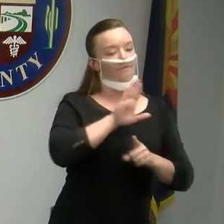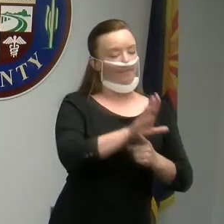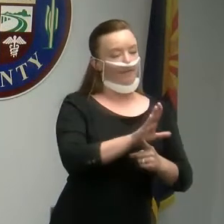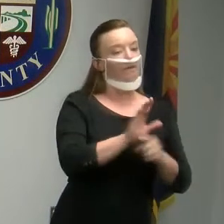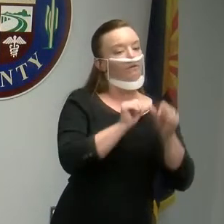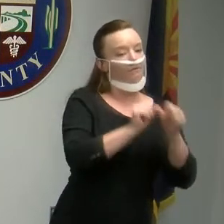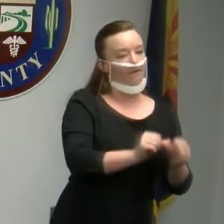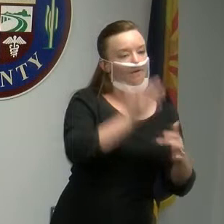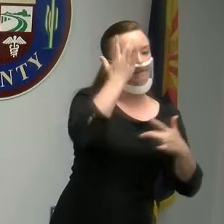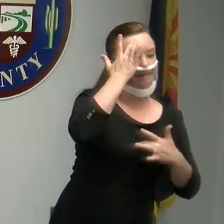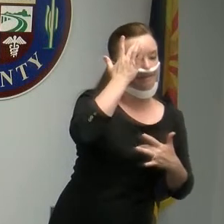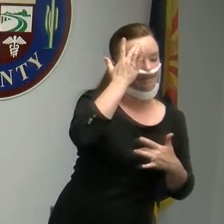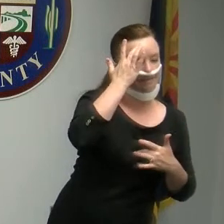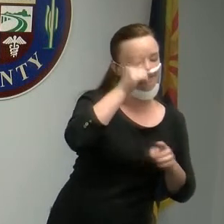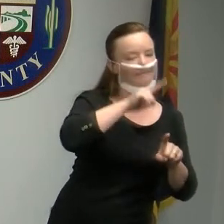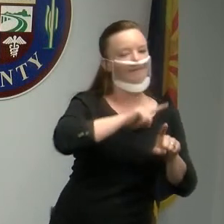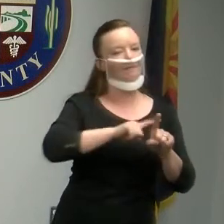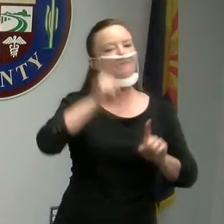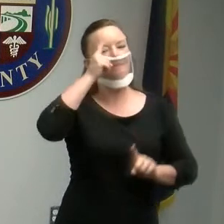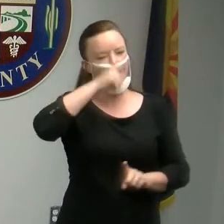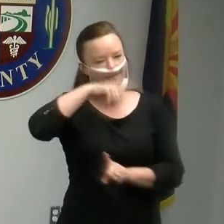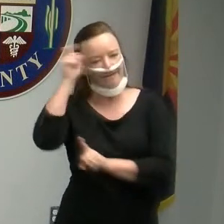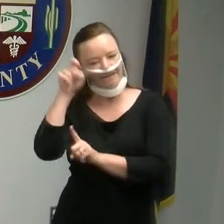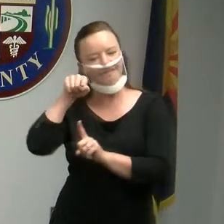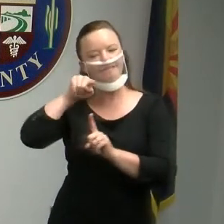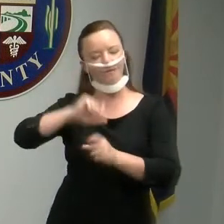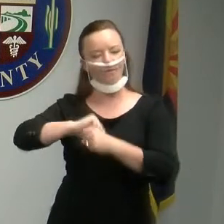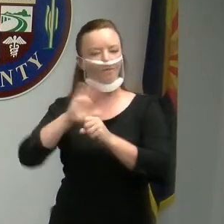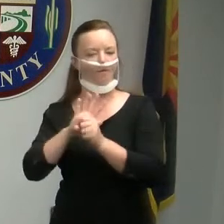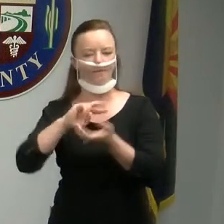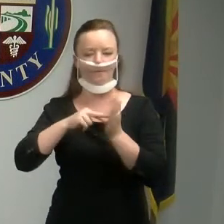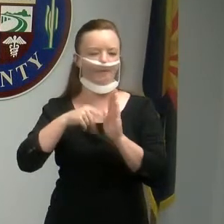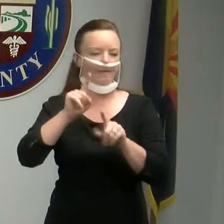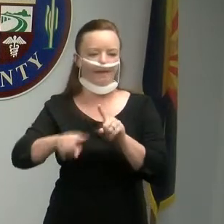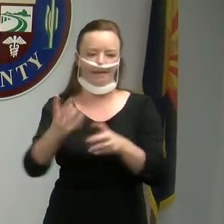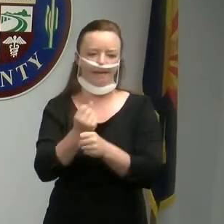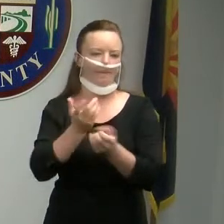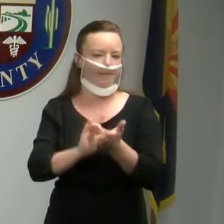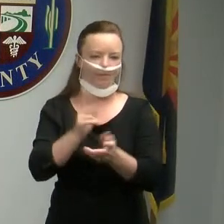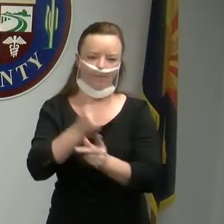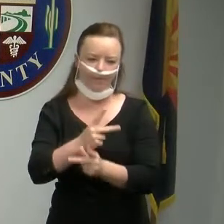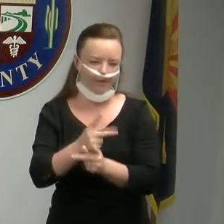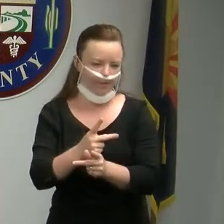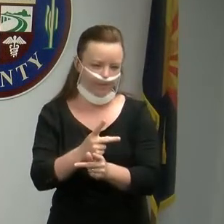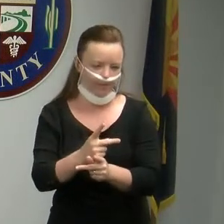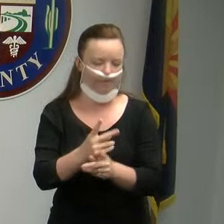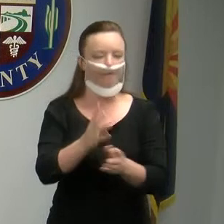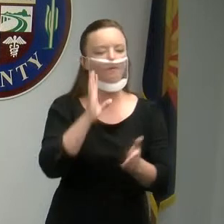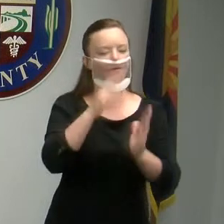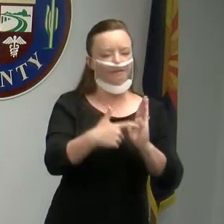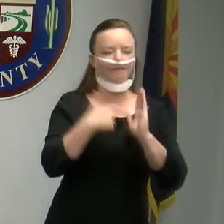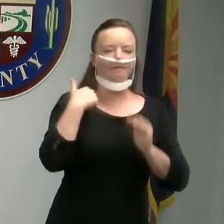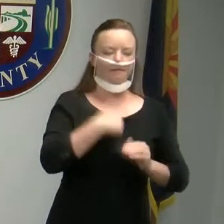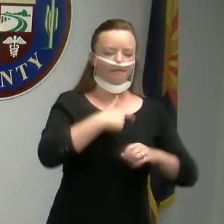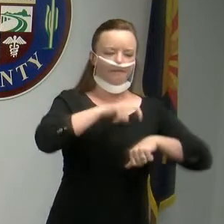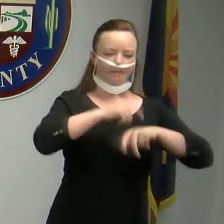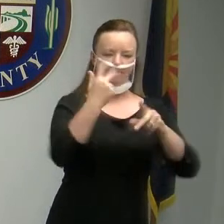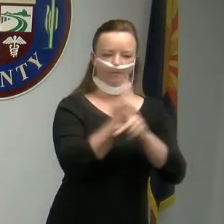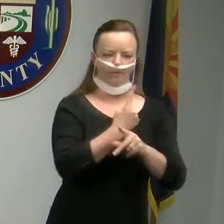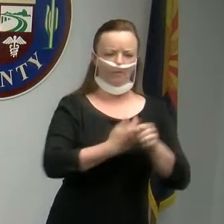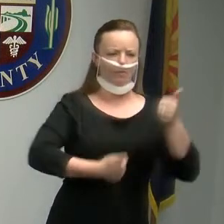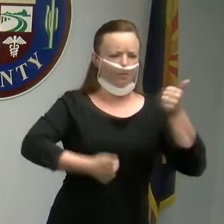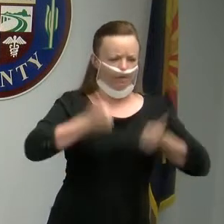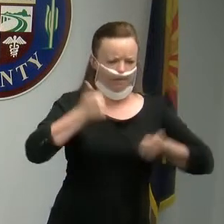indirect effects and to the COVID-19 response. So I think it's going to take us some time to figure out which ones are indirectly